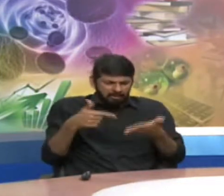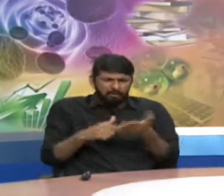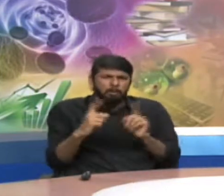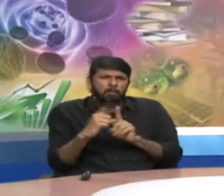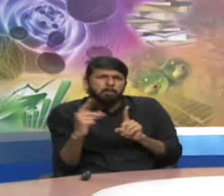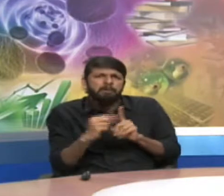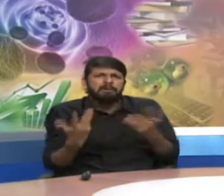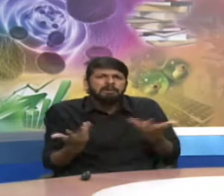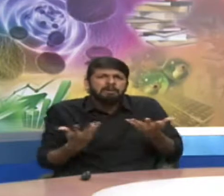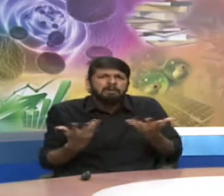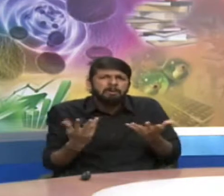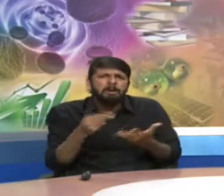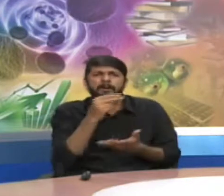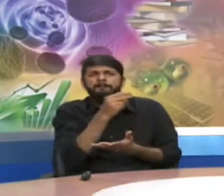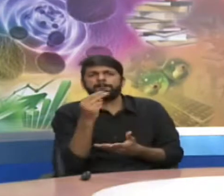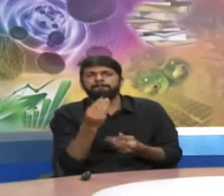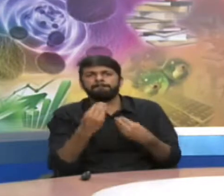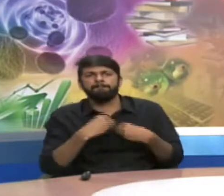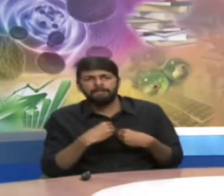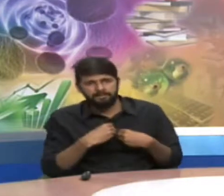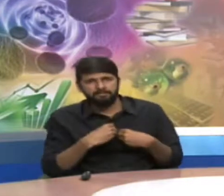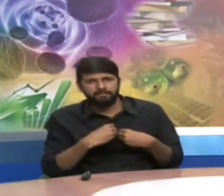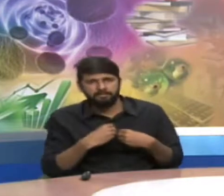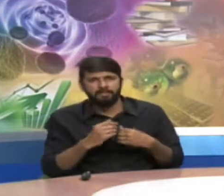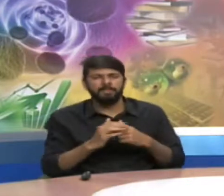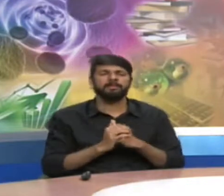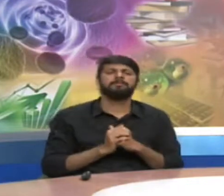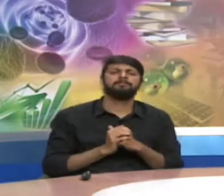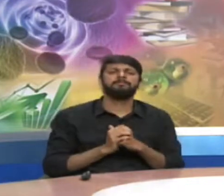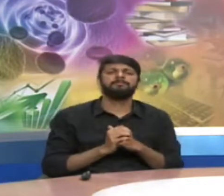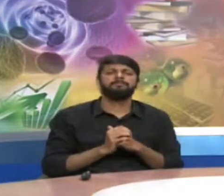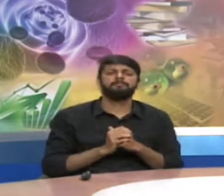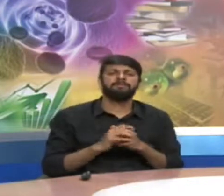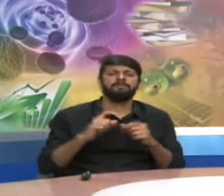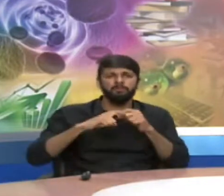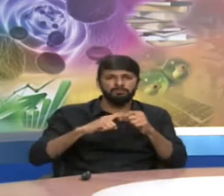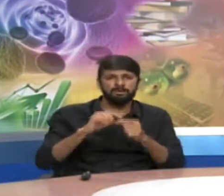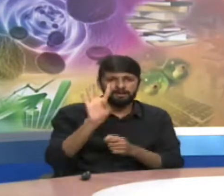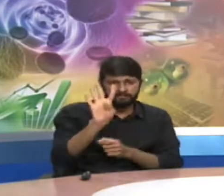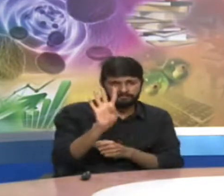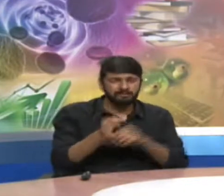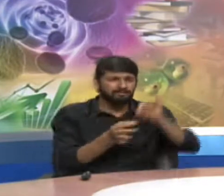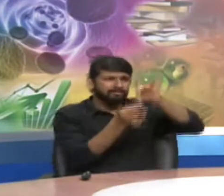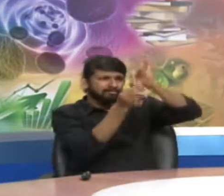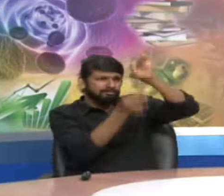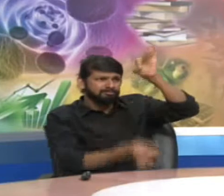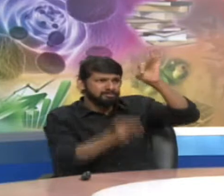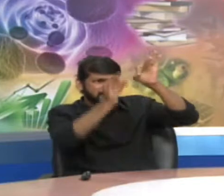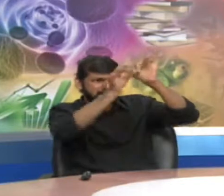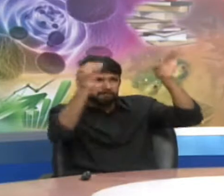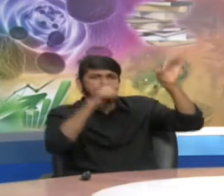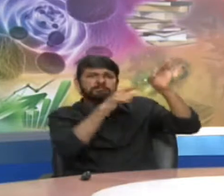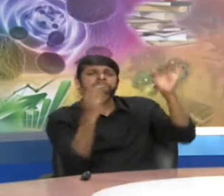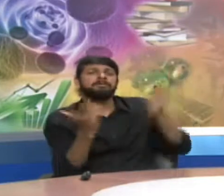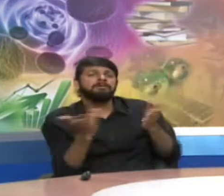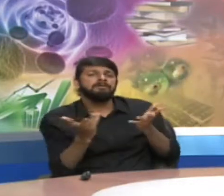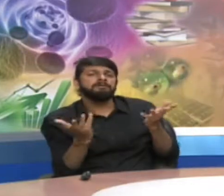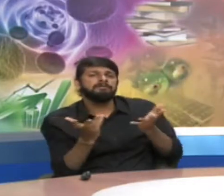posture is Buddha sitting in? Question number 4. What is the